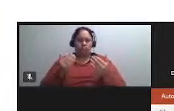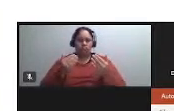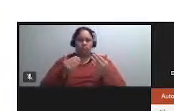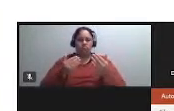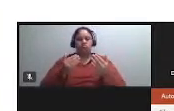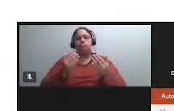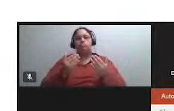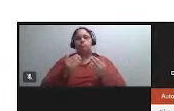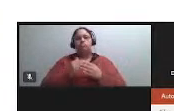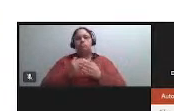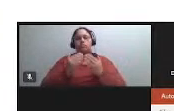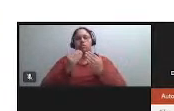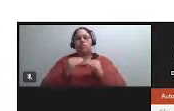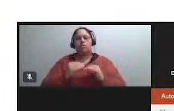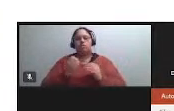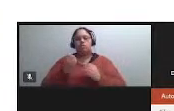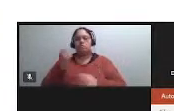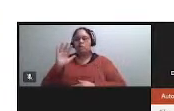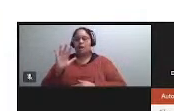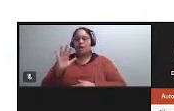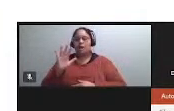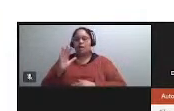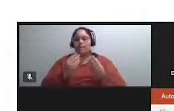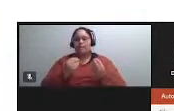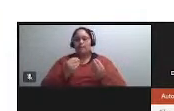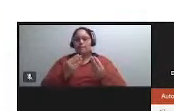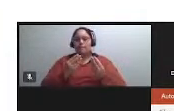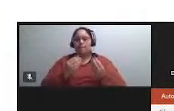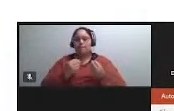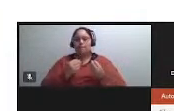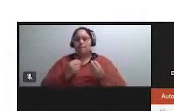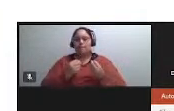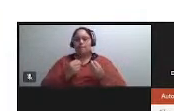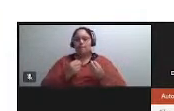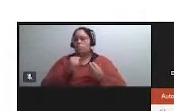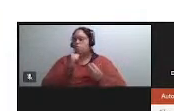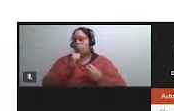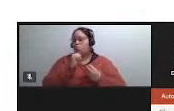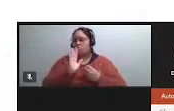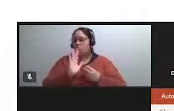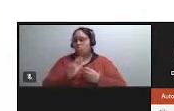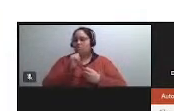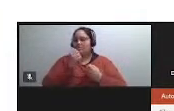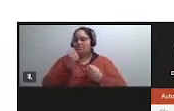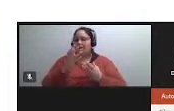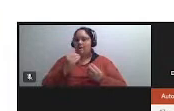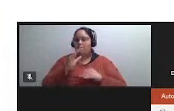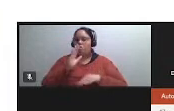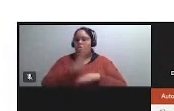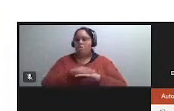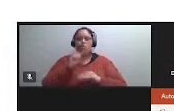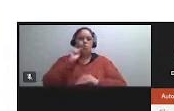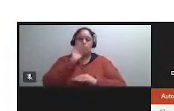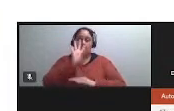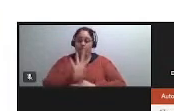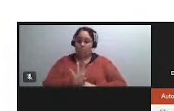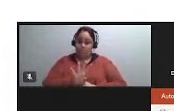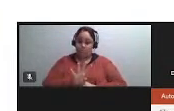to slide number, no, it's not slide number, it's on